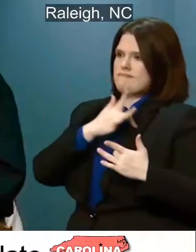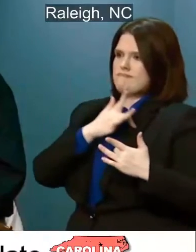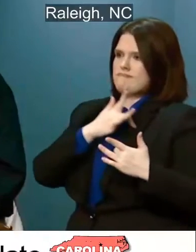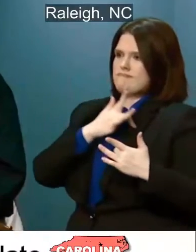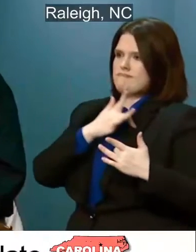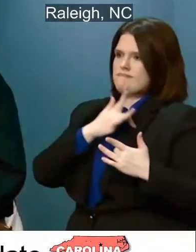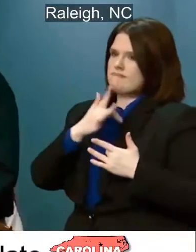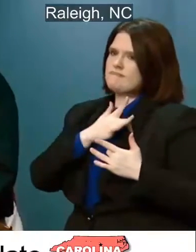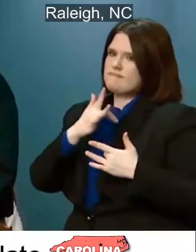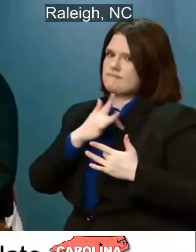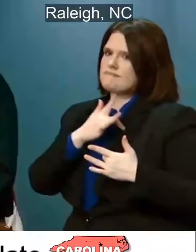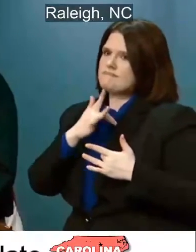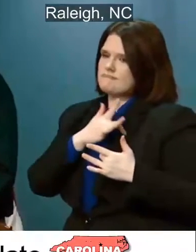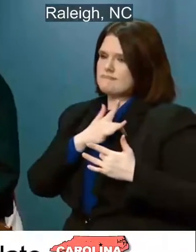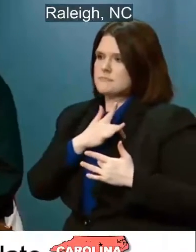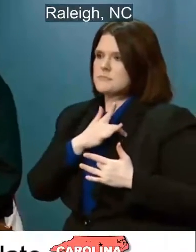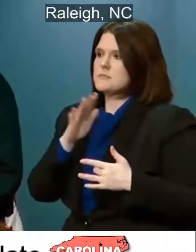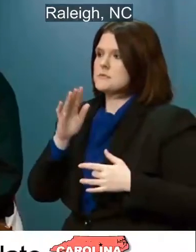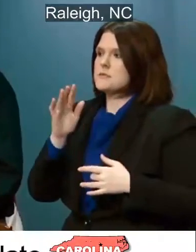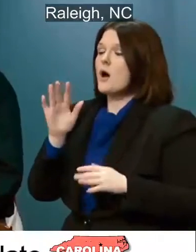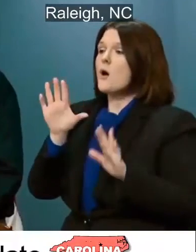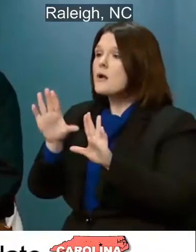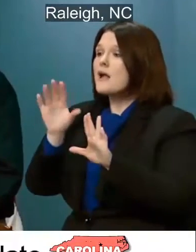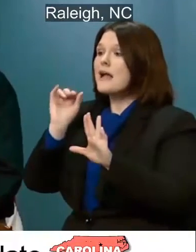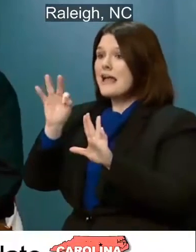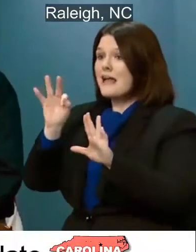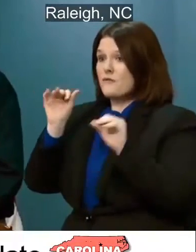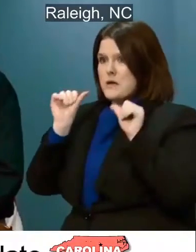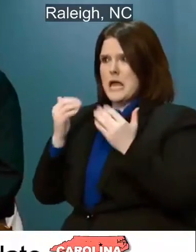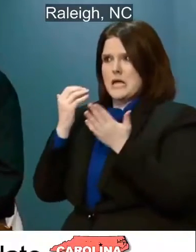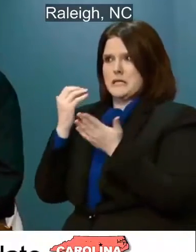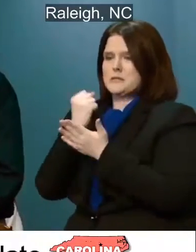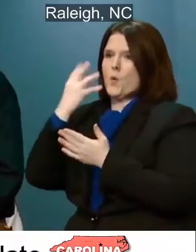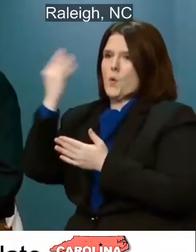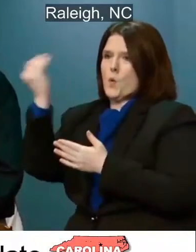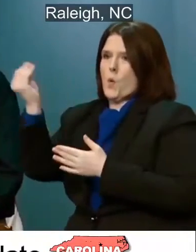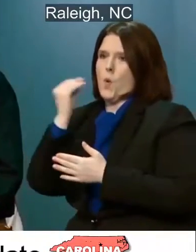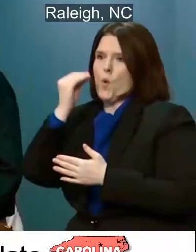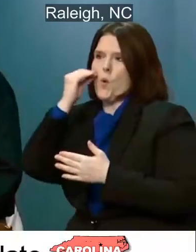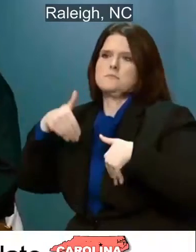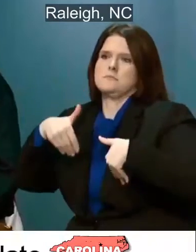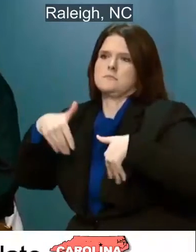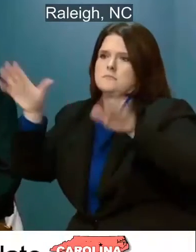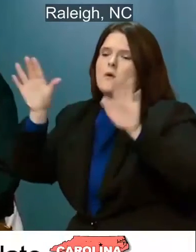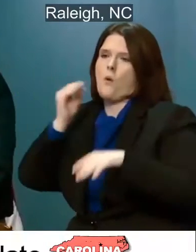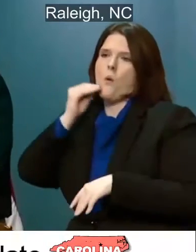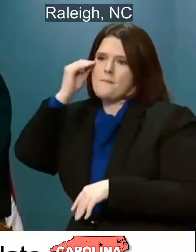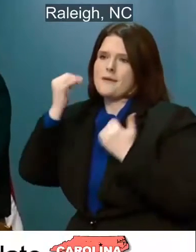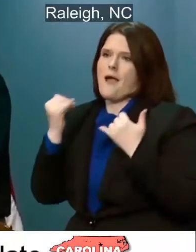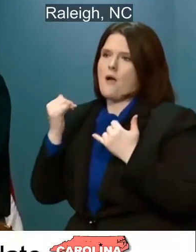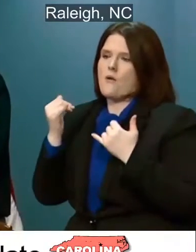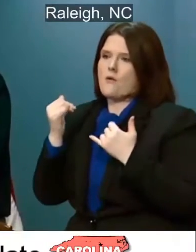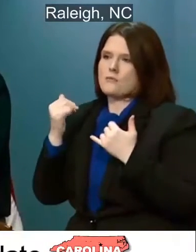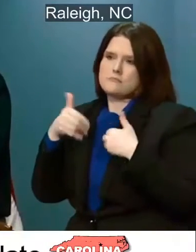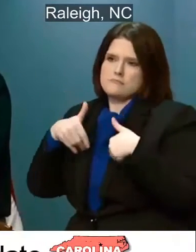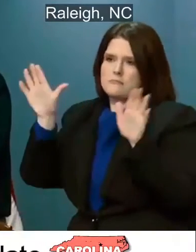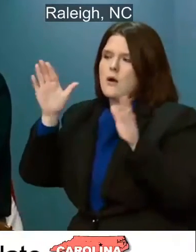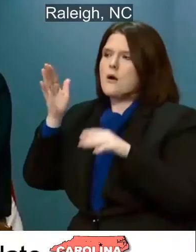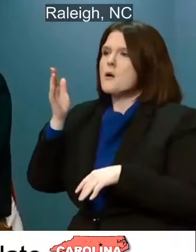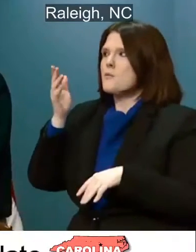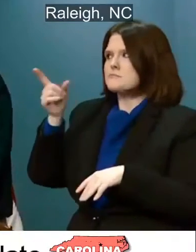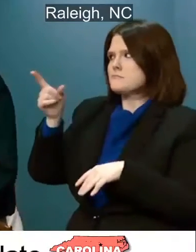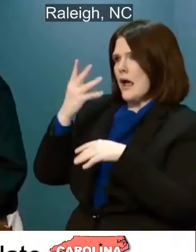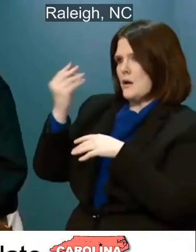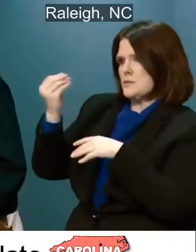So yeah, if you can go home now, go ahead and go home from work,